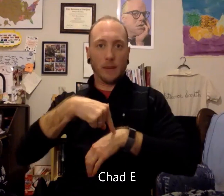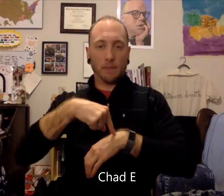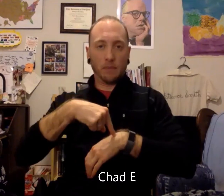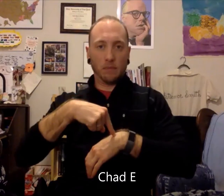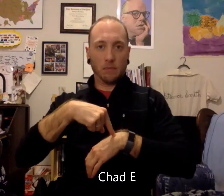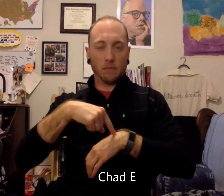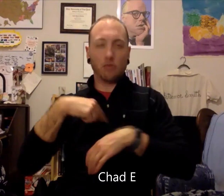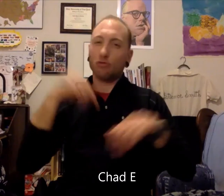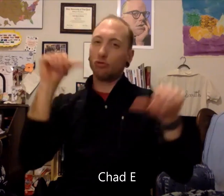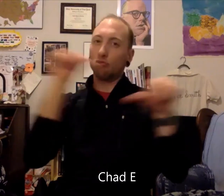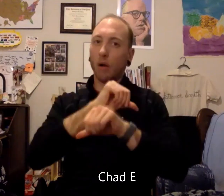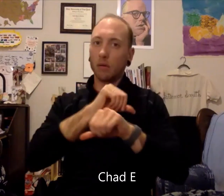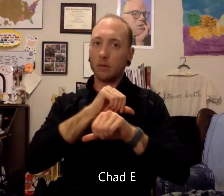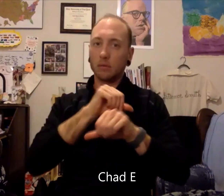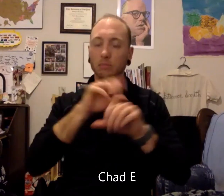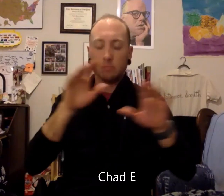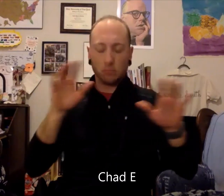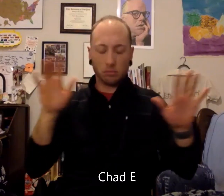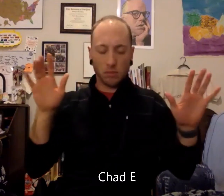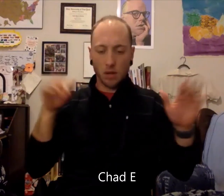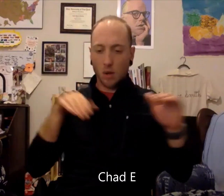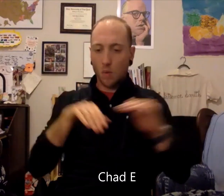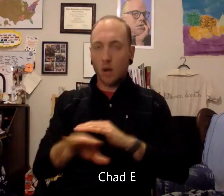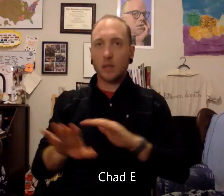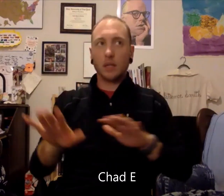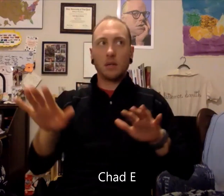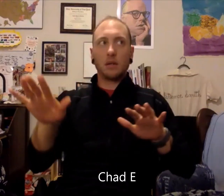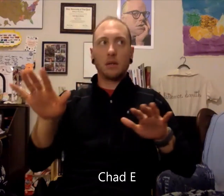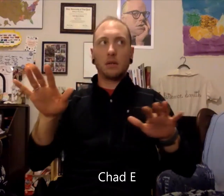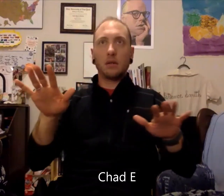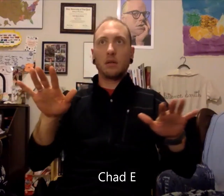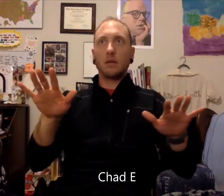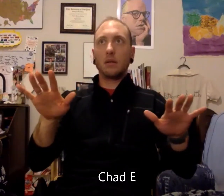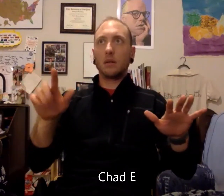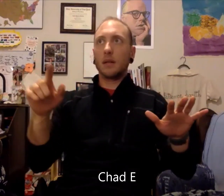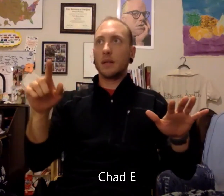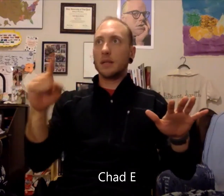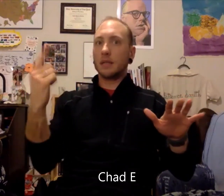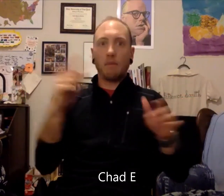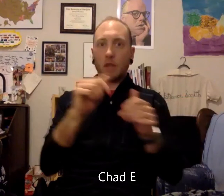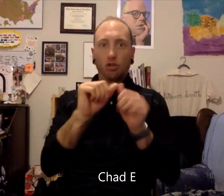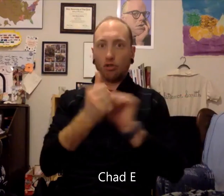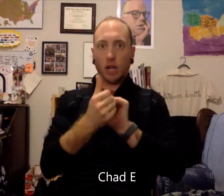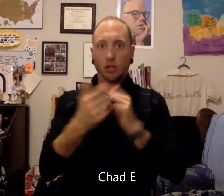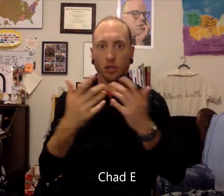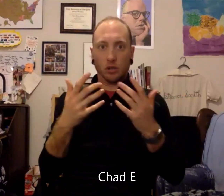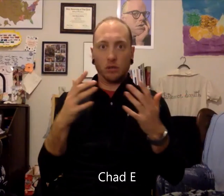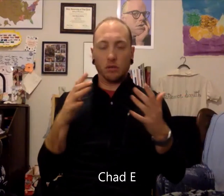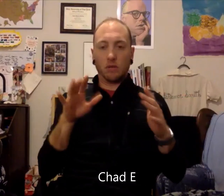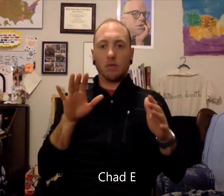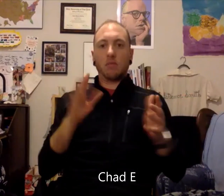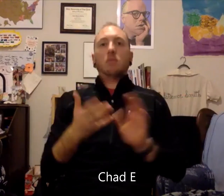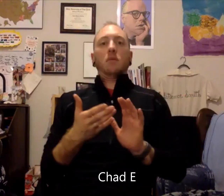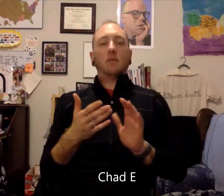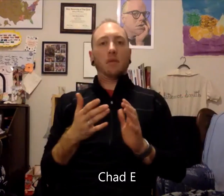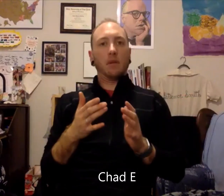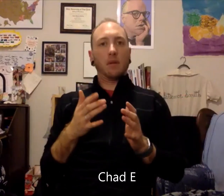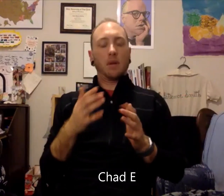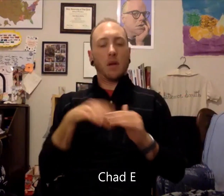walked in there. Something changed that night. That, I walked in this meeting, and I wasn't even going to